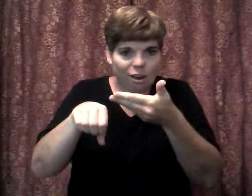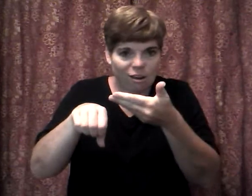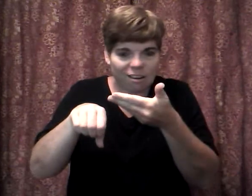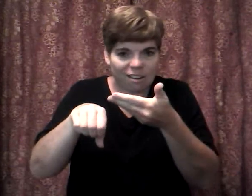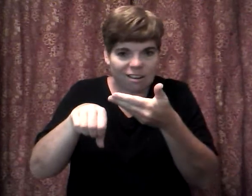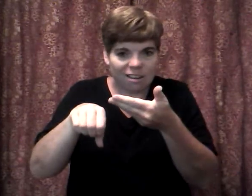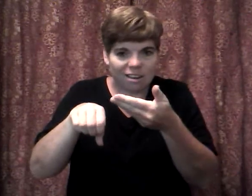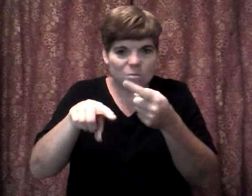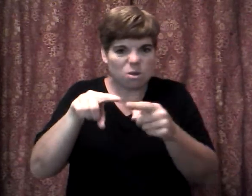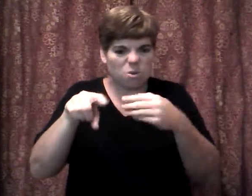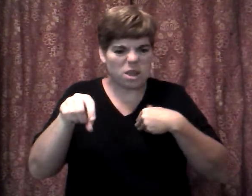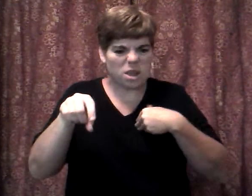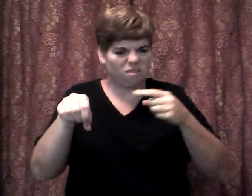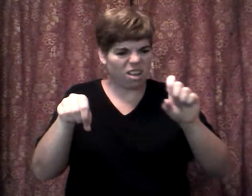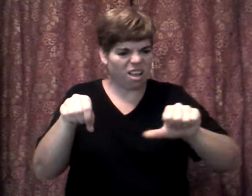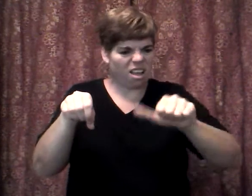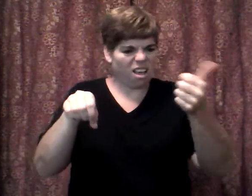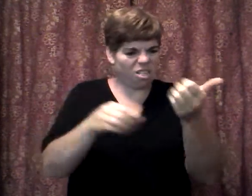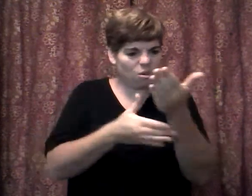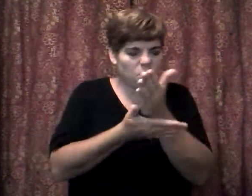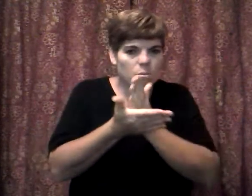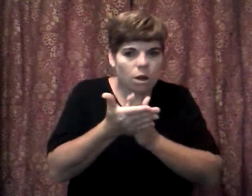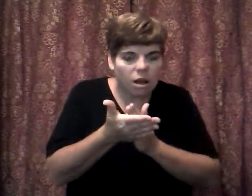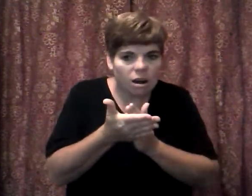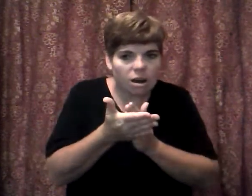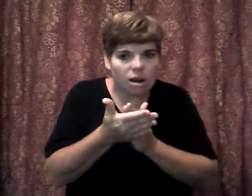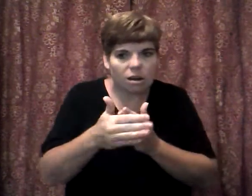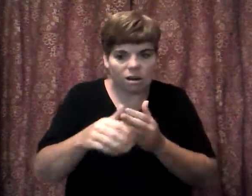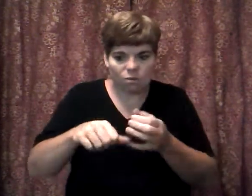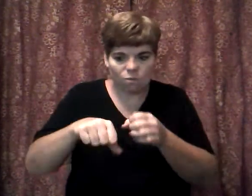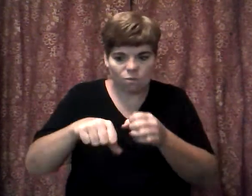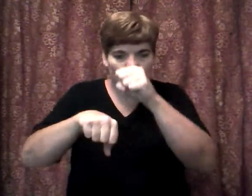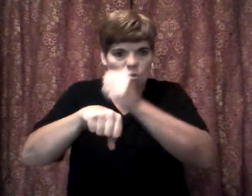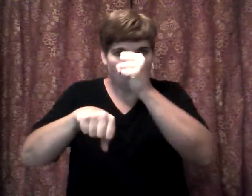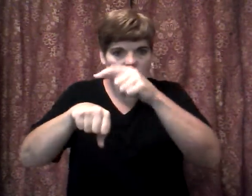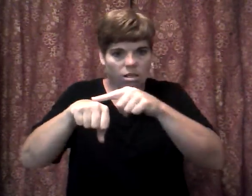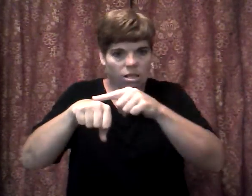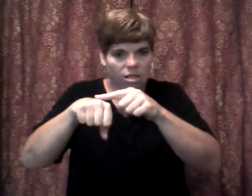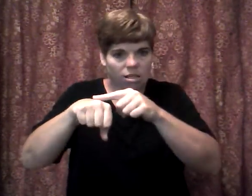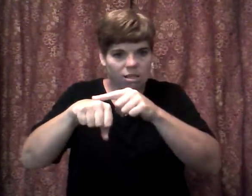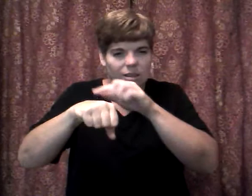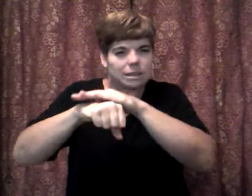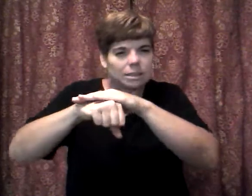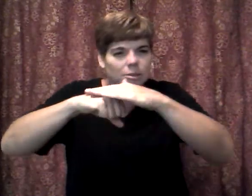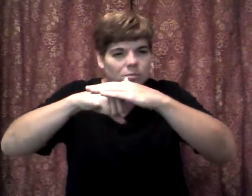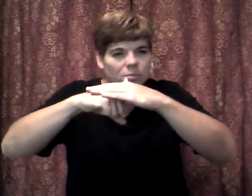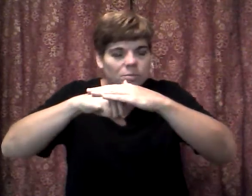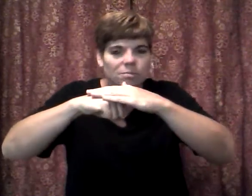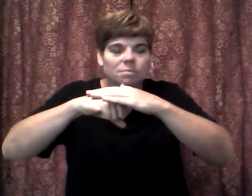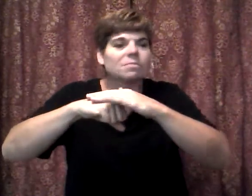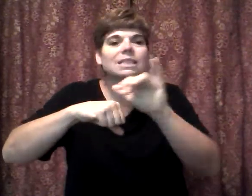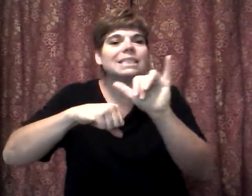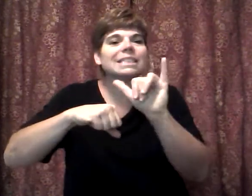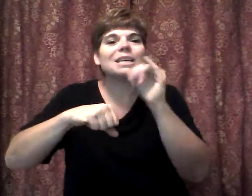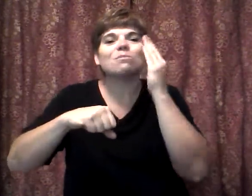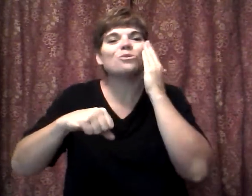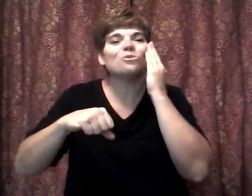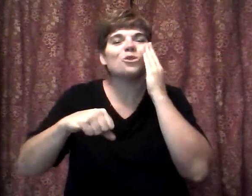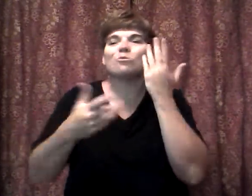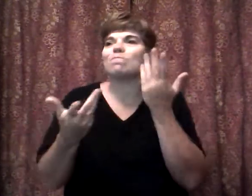part of this rock. The top part of the rock, just like a dog pile, remember, if you've